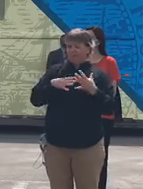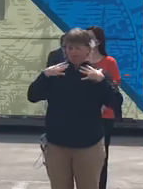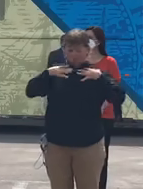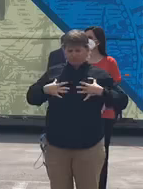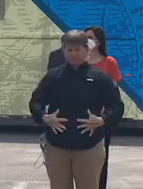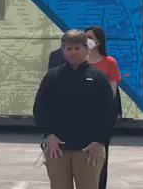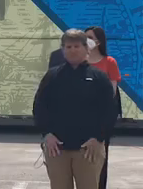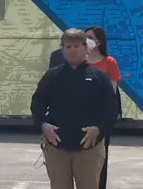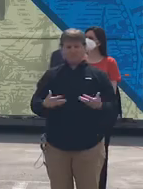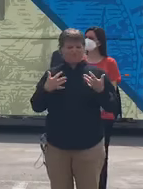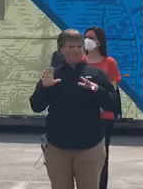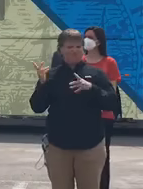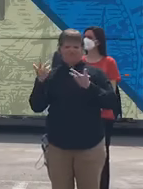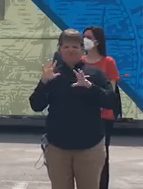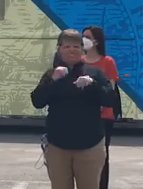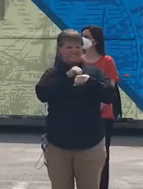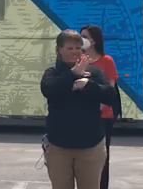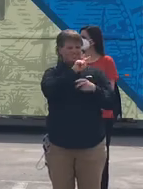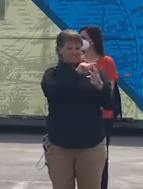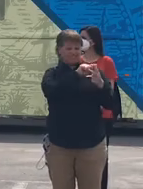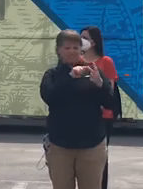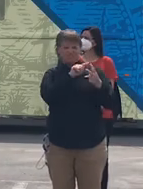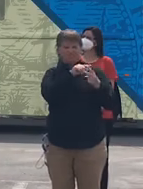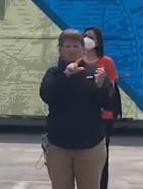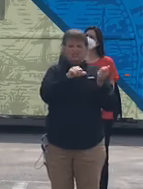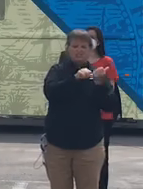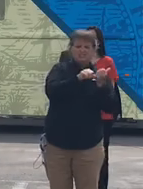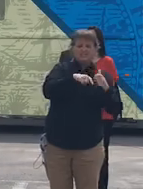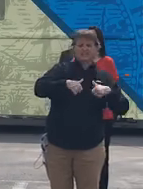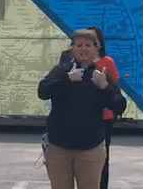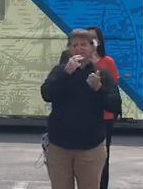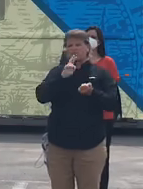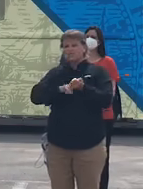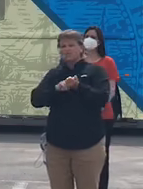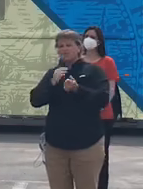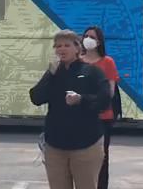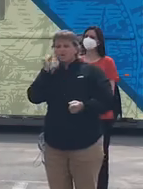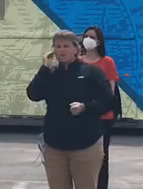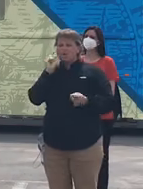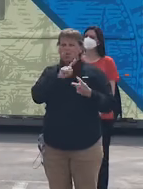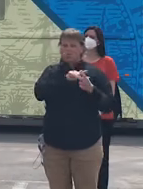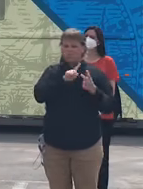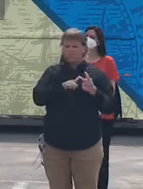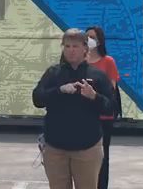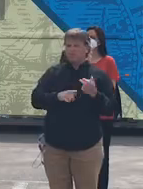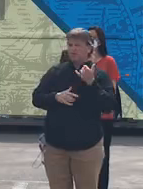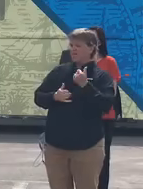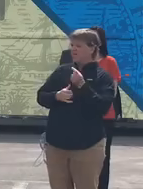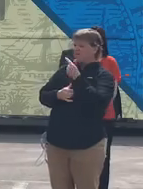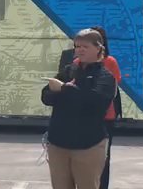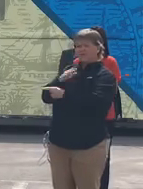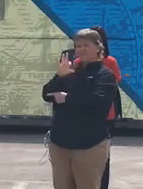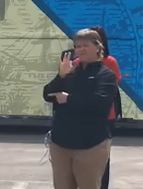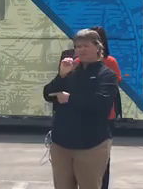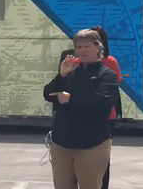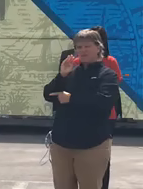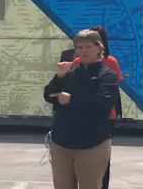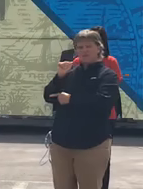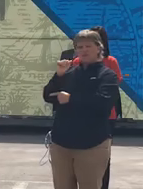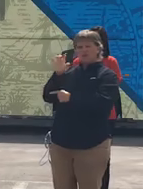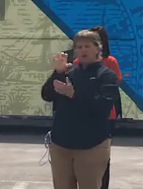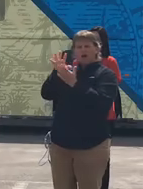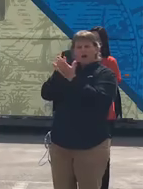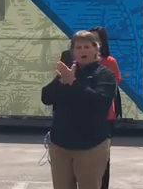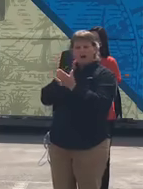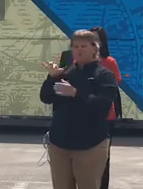the PPE, FEMA has now doing what Florida did. They're doing that nationwide. They're also going to send to Florida's